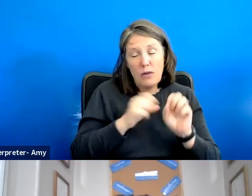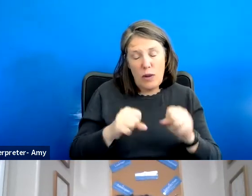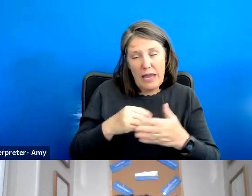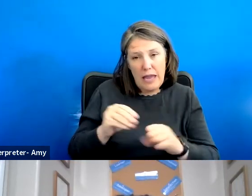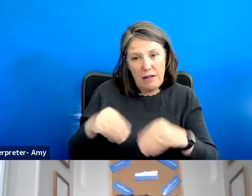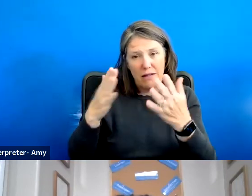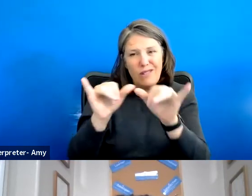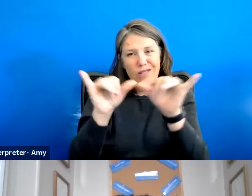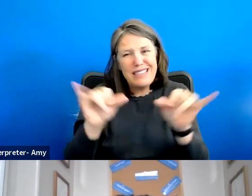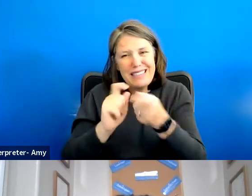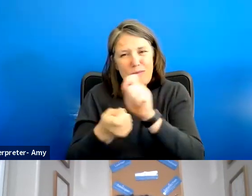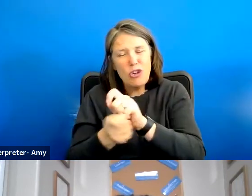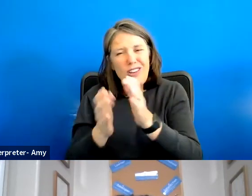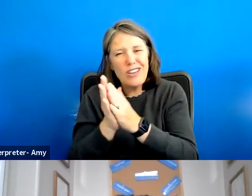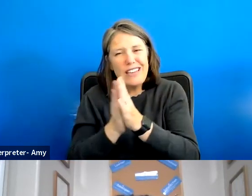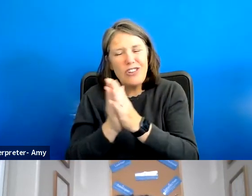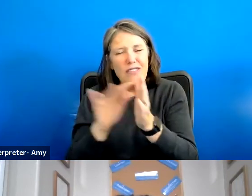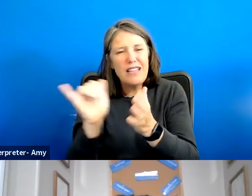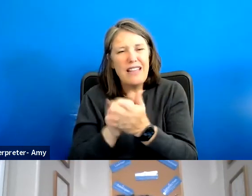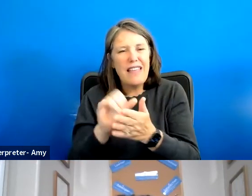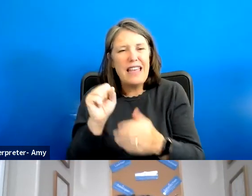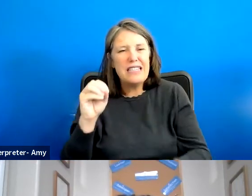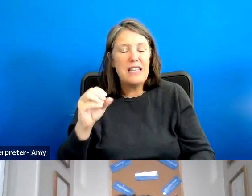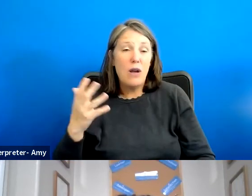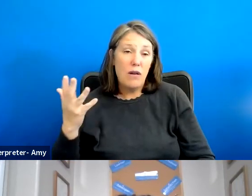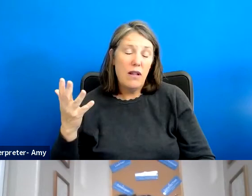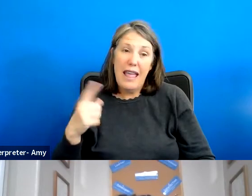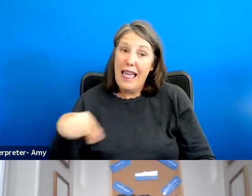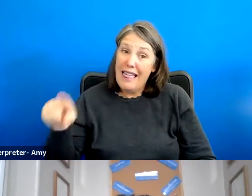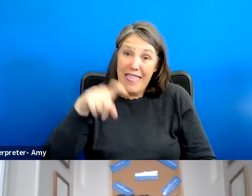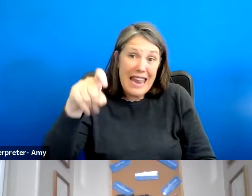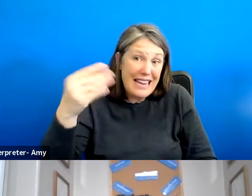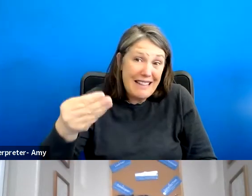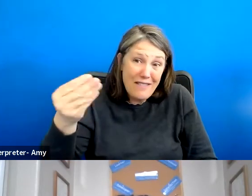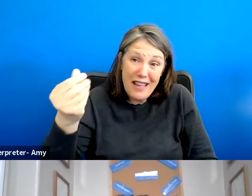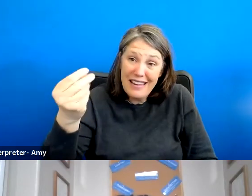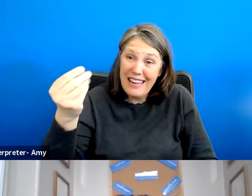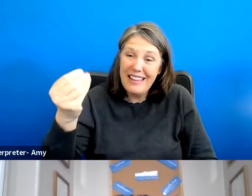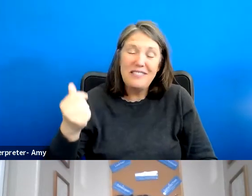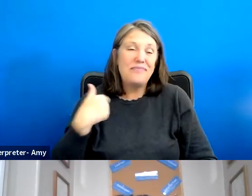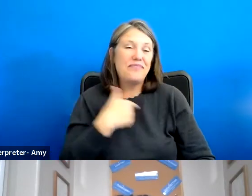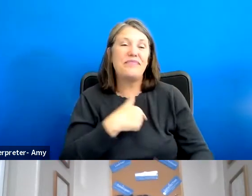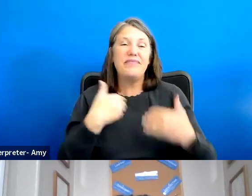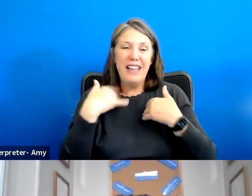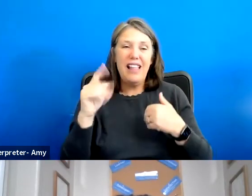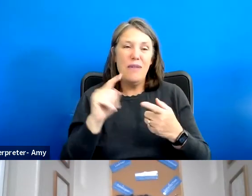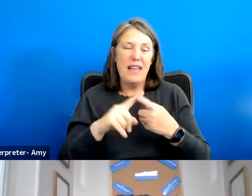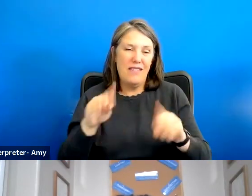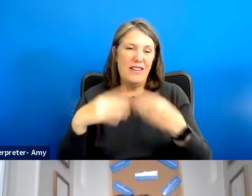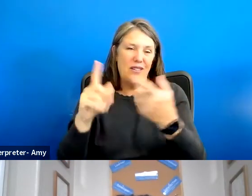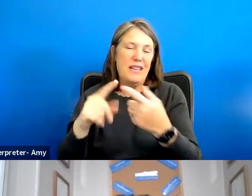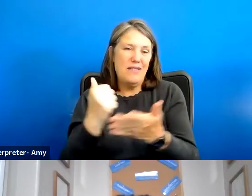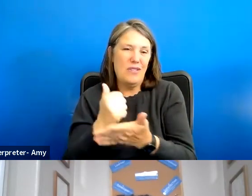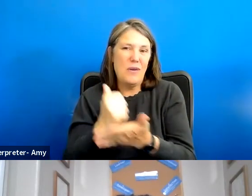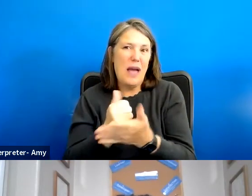systems change initiatives like that. So they need the funding, and we have it to give to help